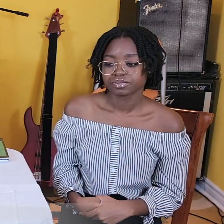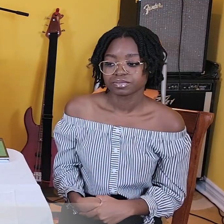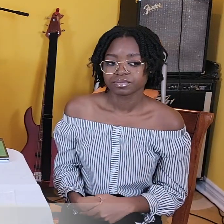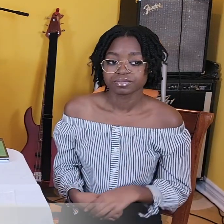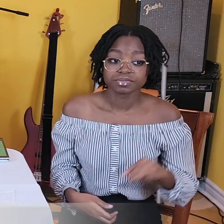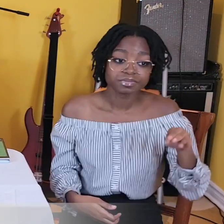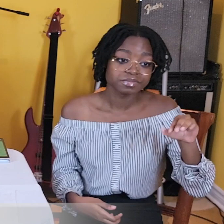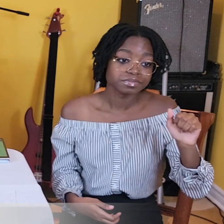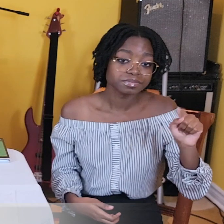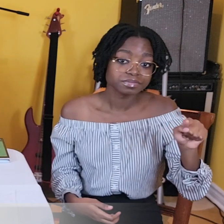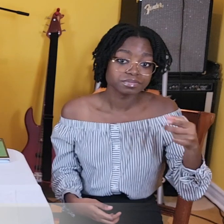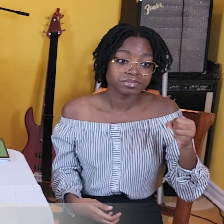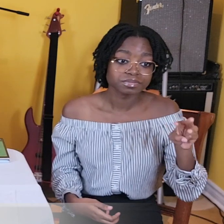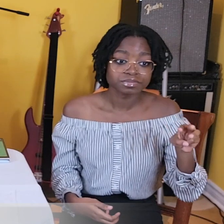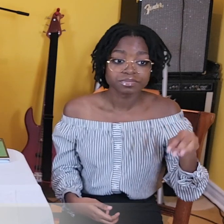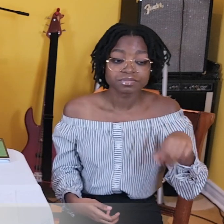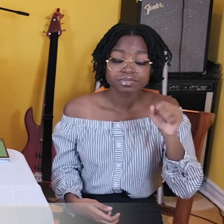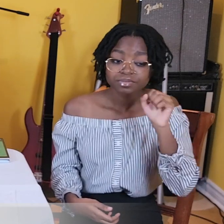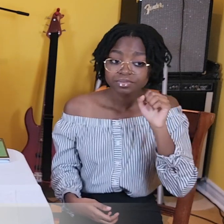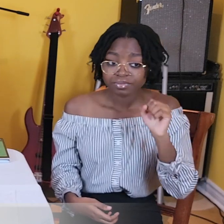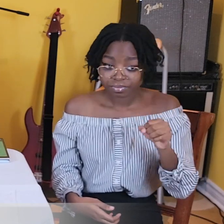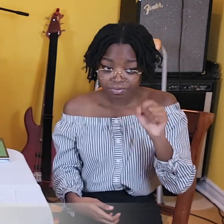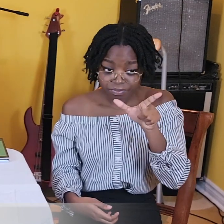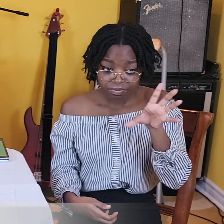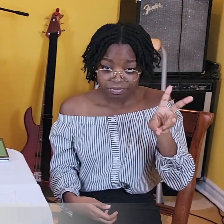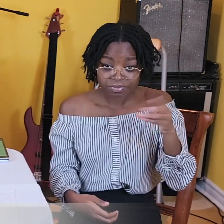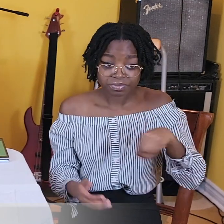Matthew chapter 26, verse 36 to